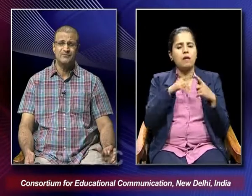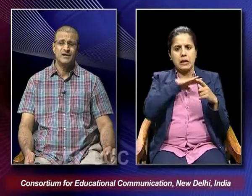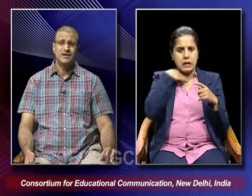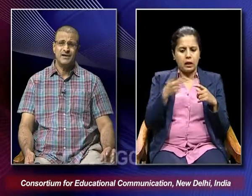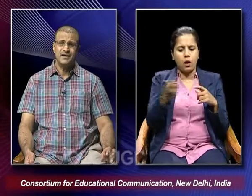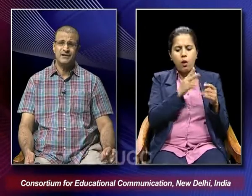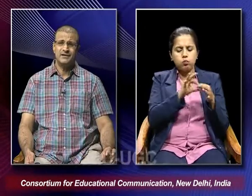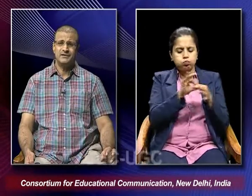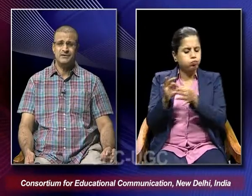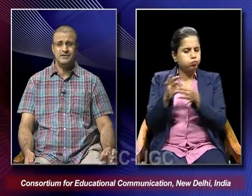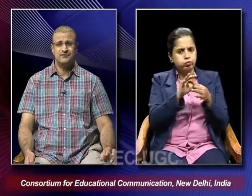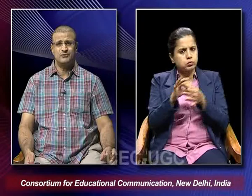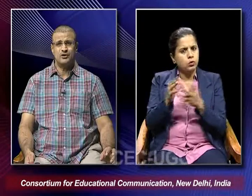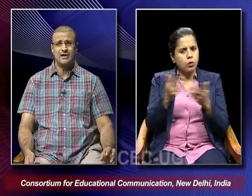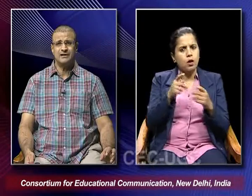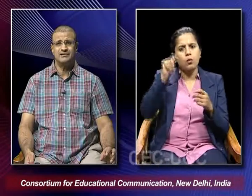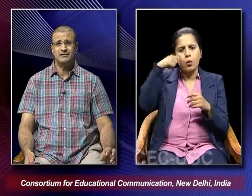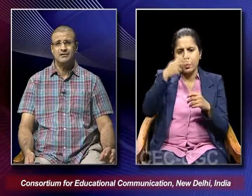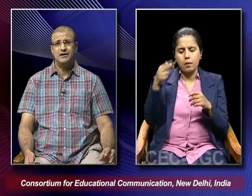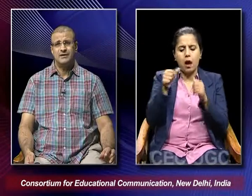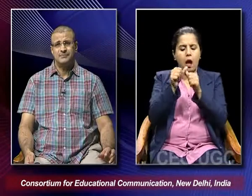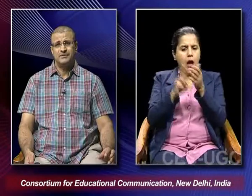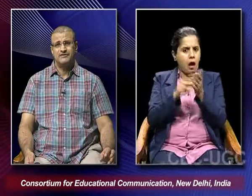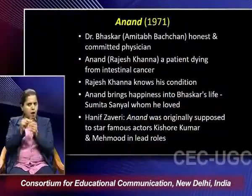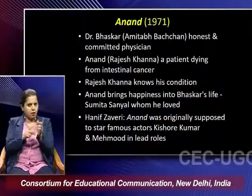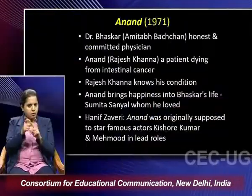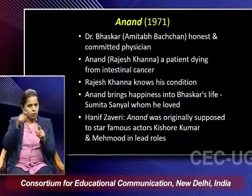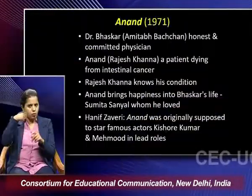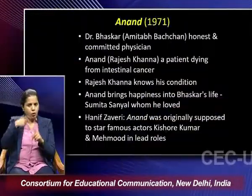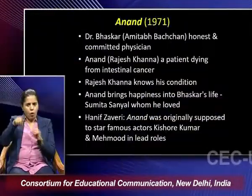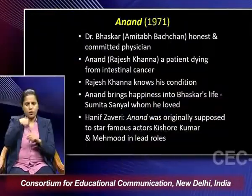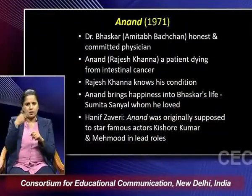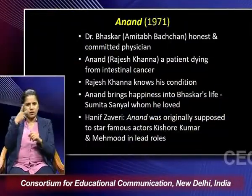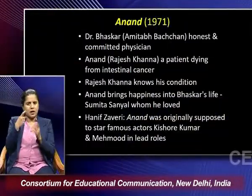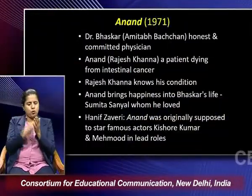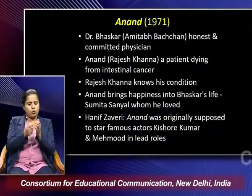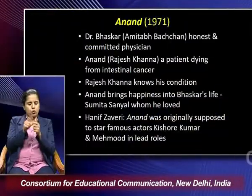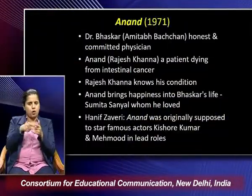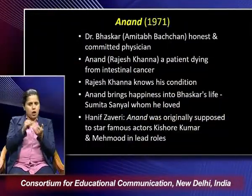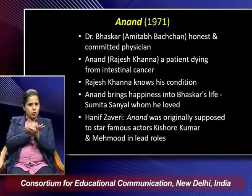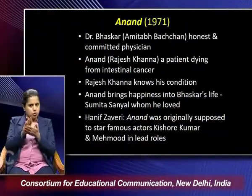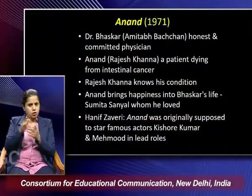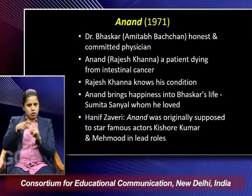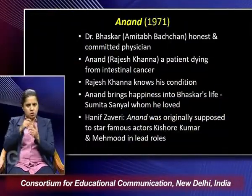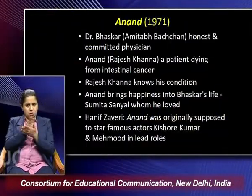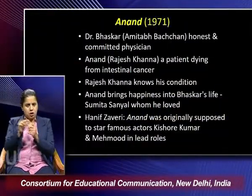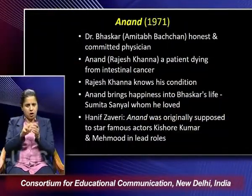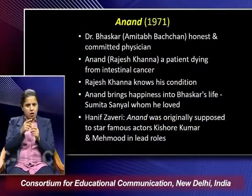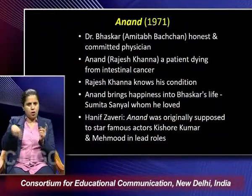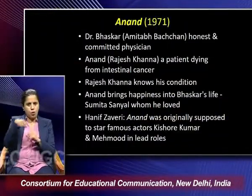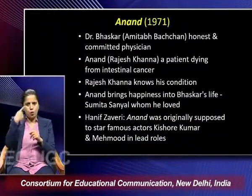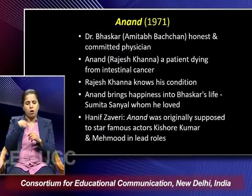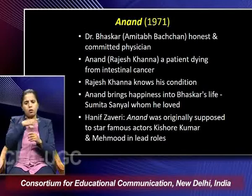well. And in a film called Anand, we see that how Rajesh Khanna is shown as a patient who is dying from